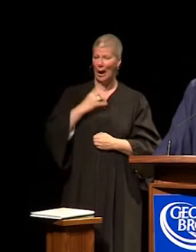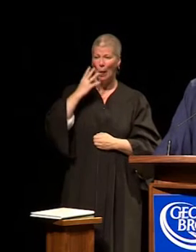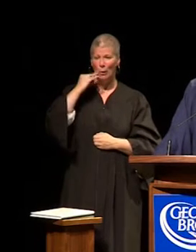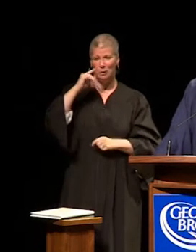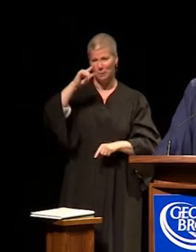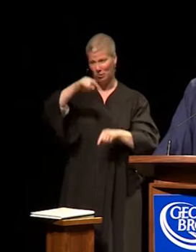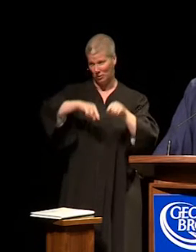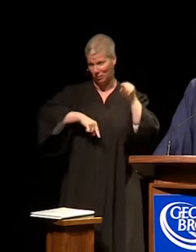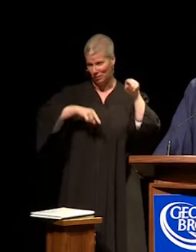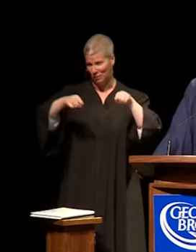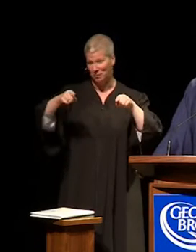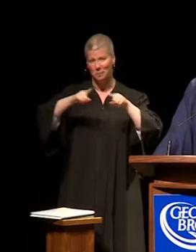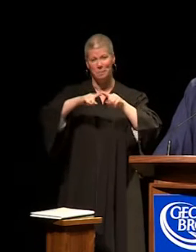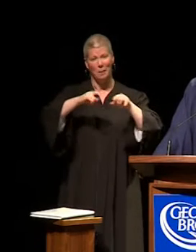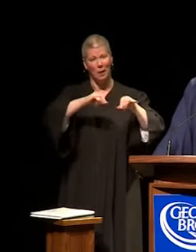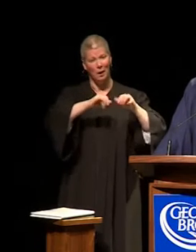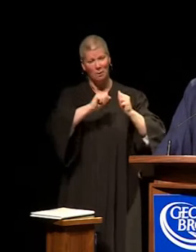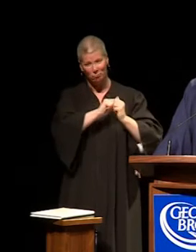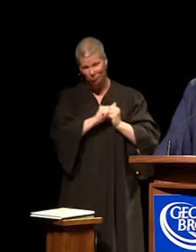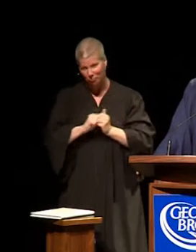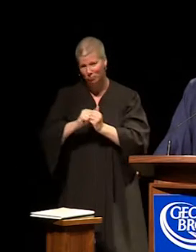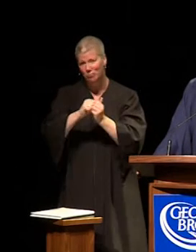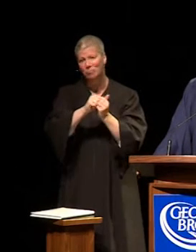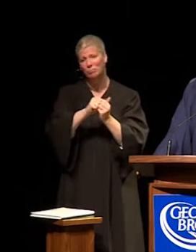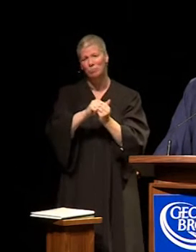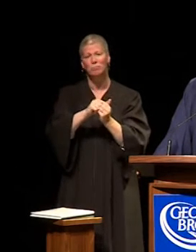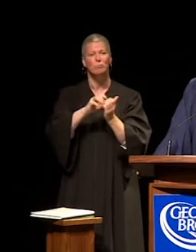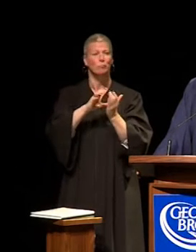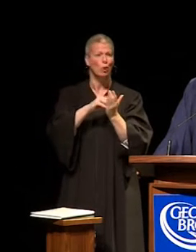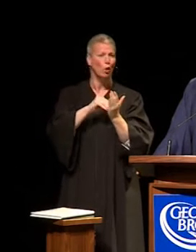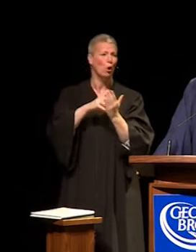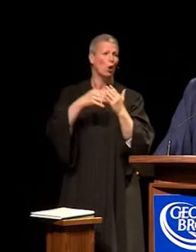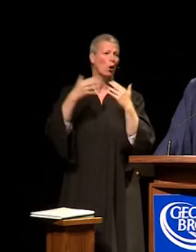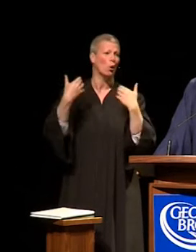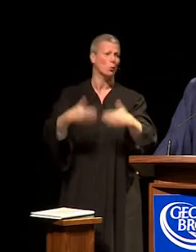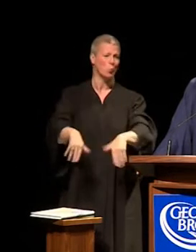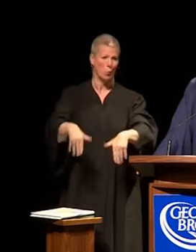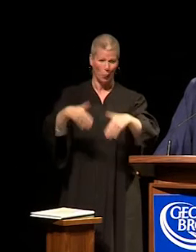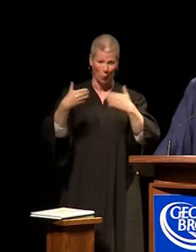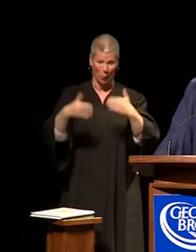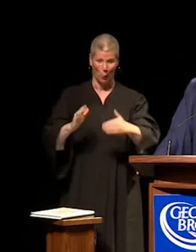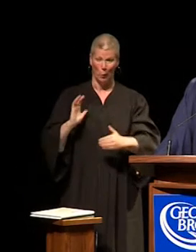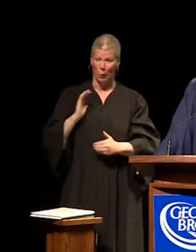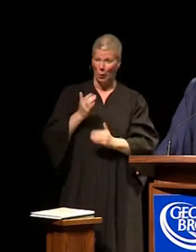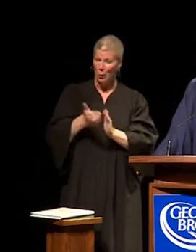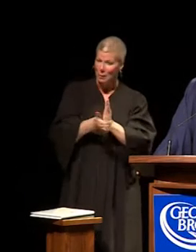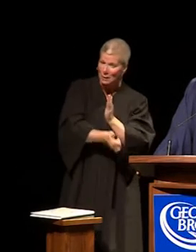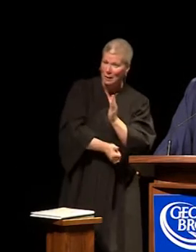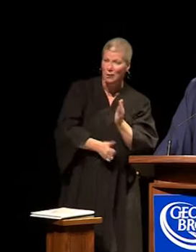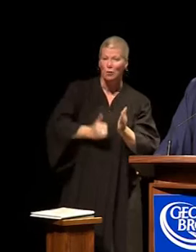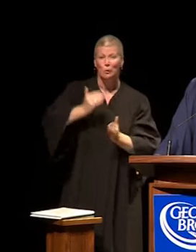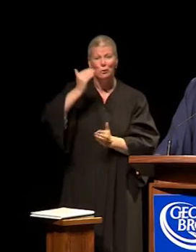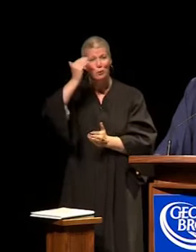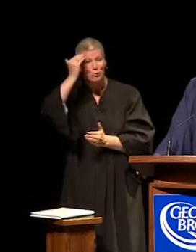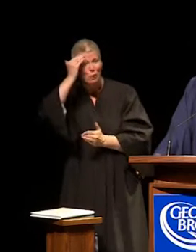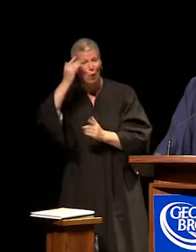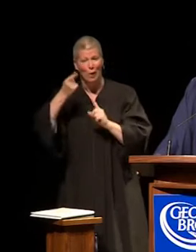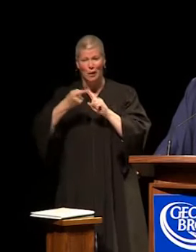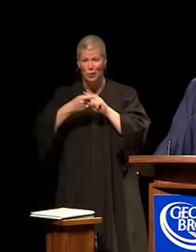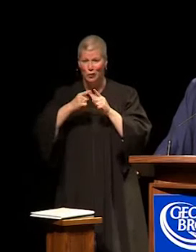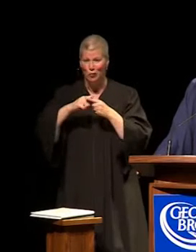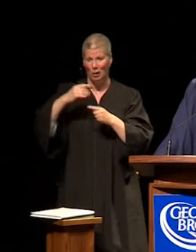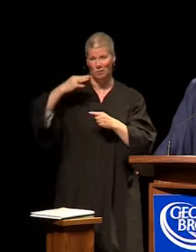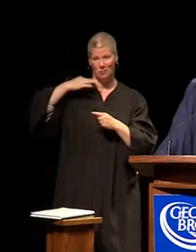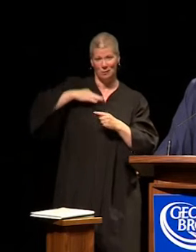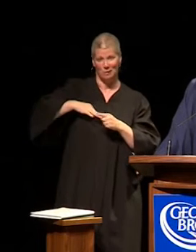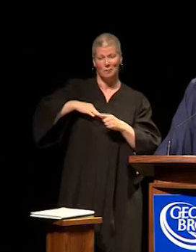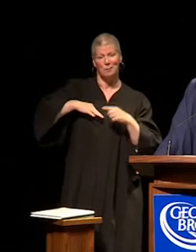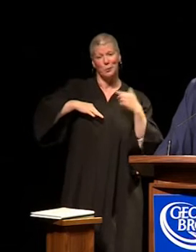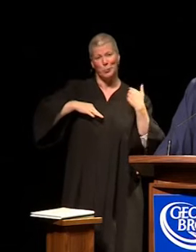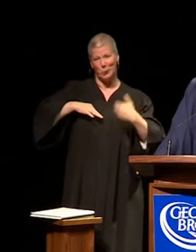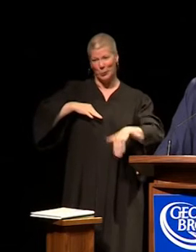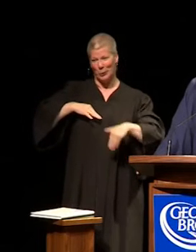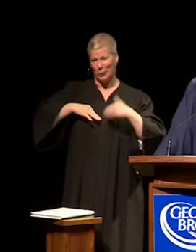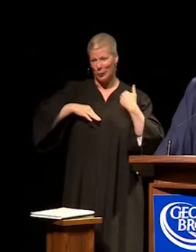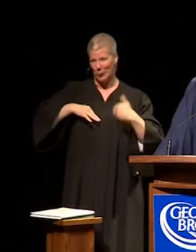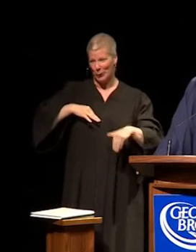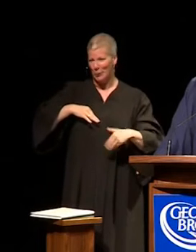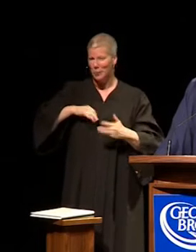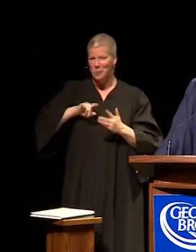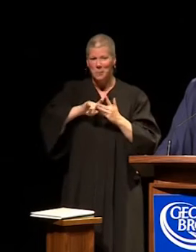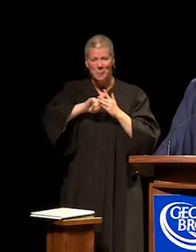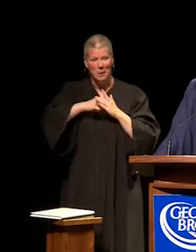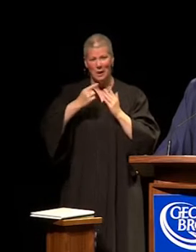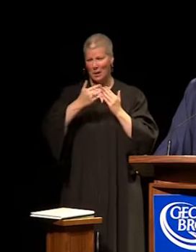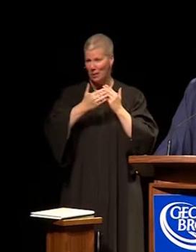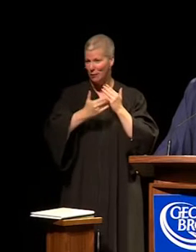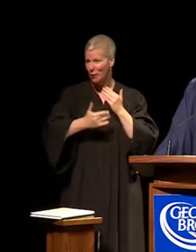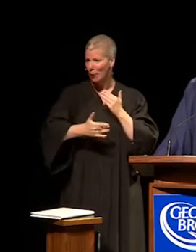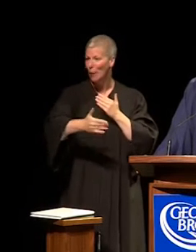have learned a lot. The skills and knowledge and friends we gained here are just the beginning.